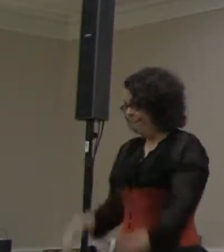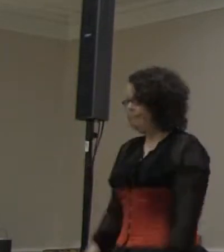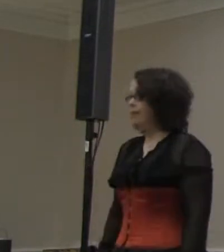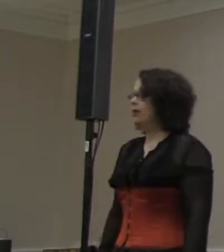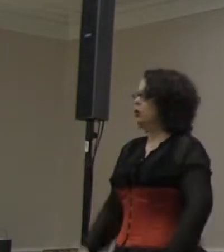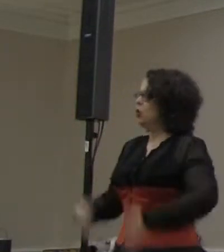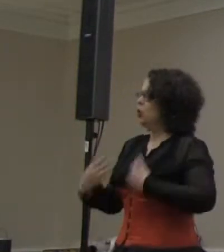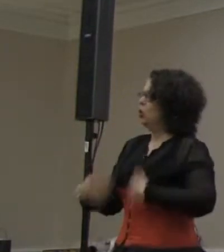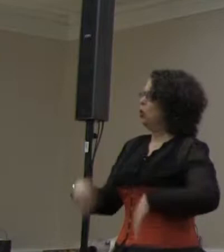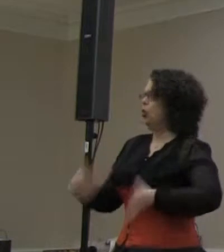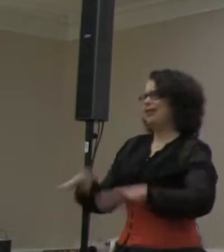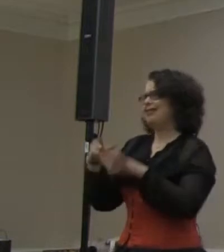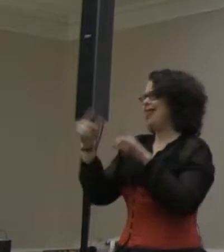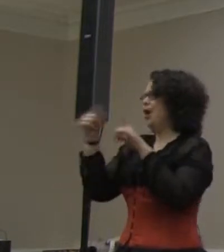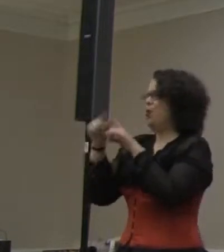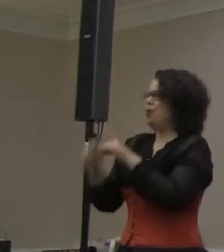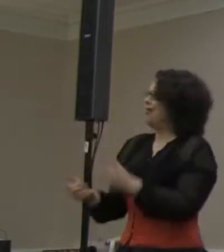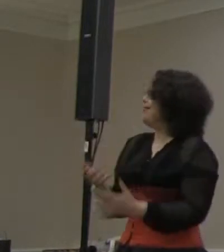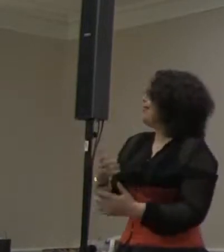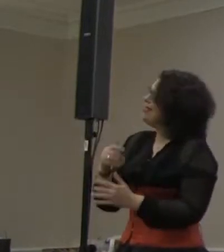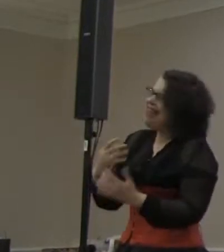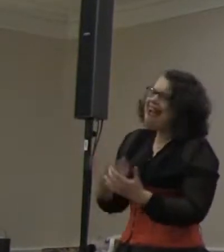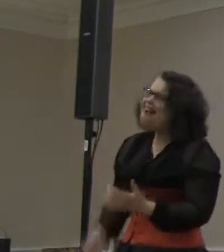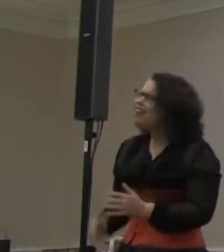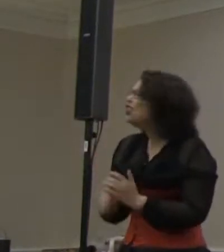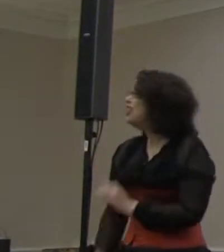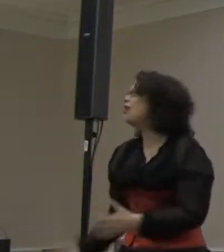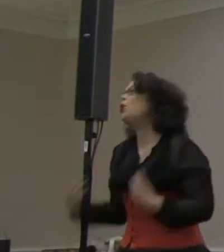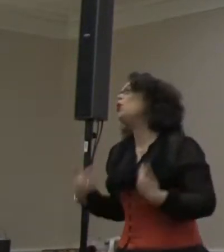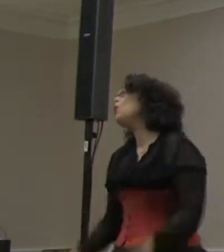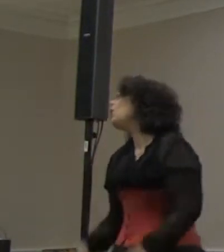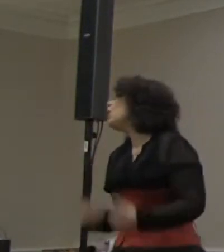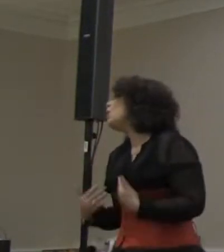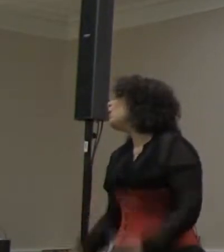That's a lot of verbiage and some heavy shit.